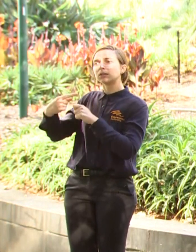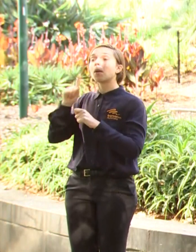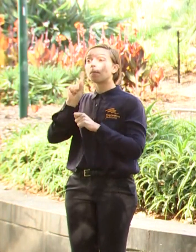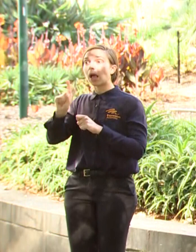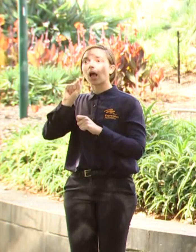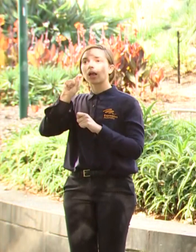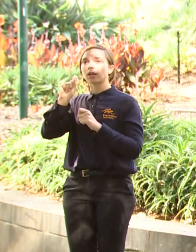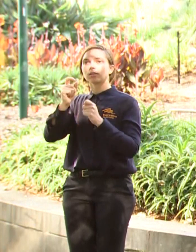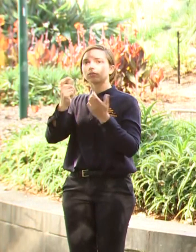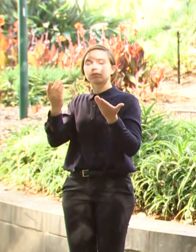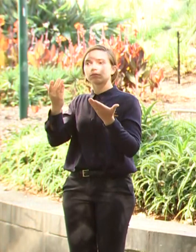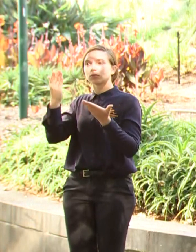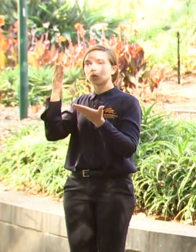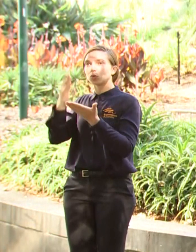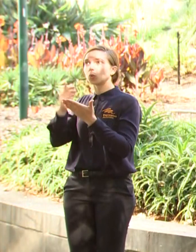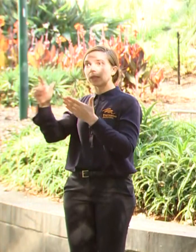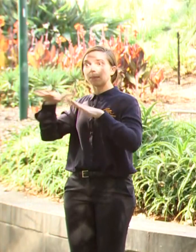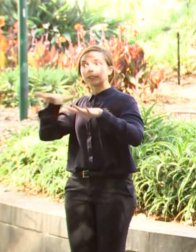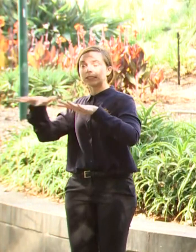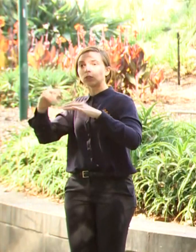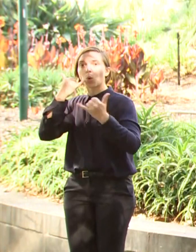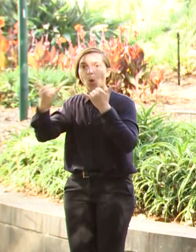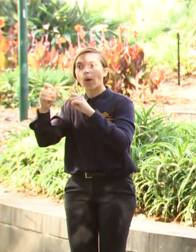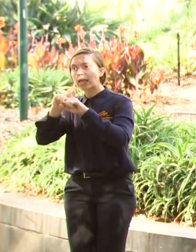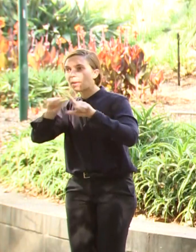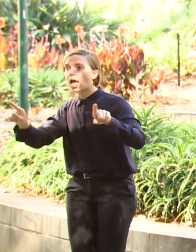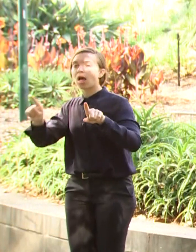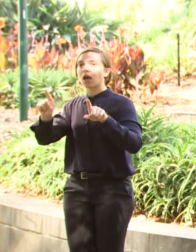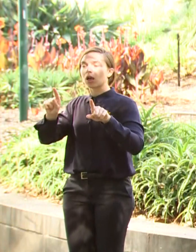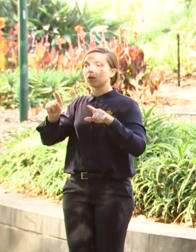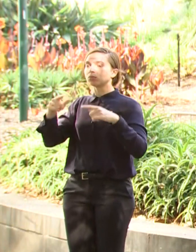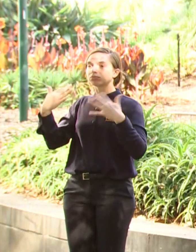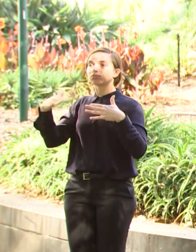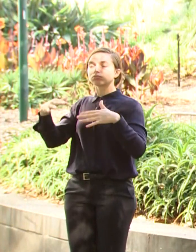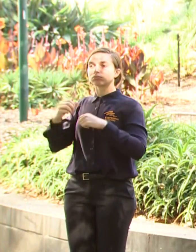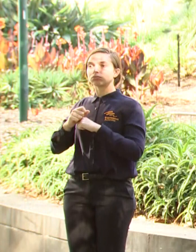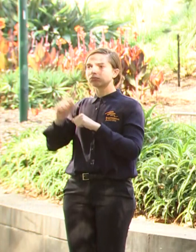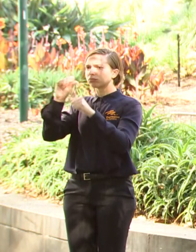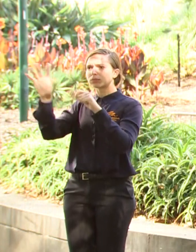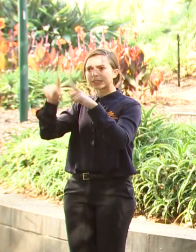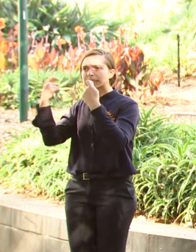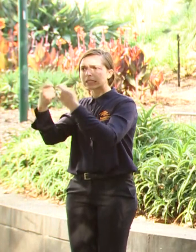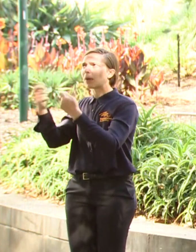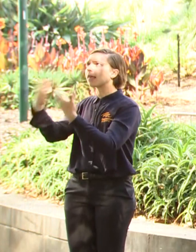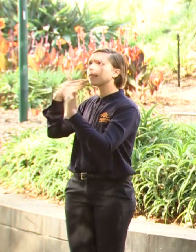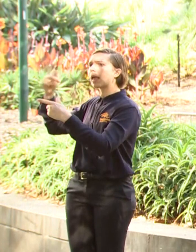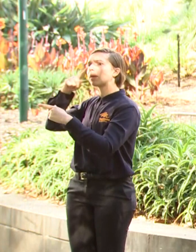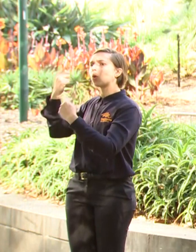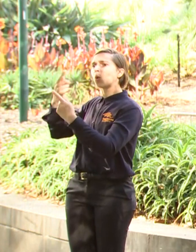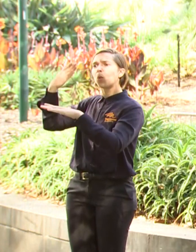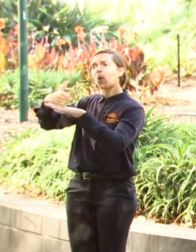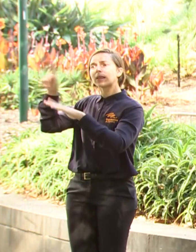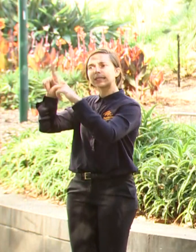don't get 0 days with this much testing if your contact tracing is not absolutely first rate. And I thank all those people. But